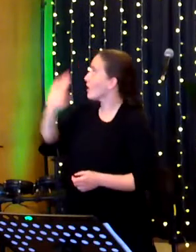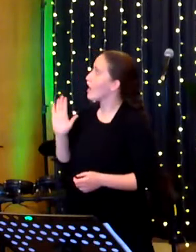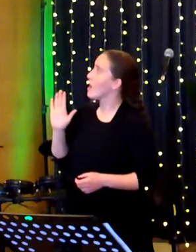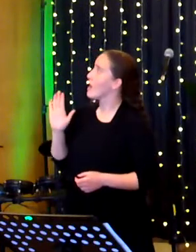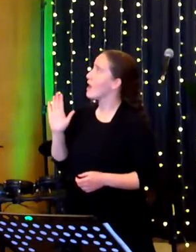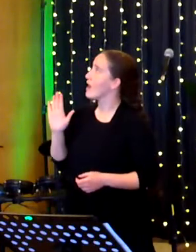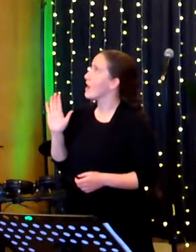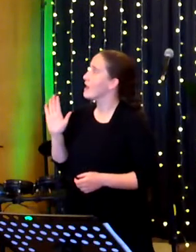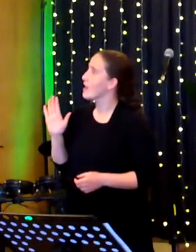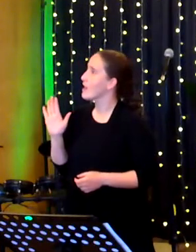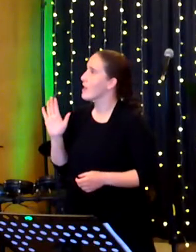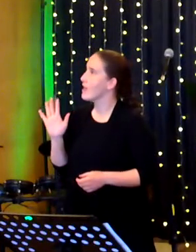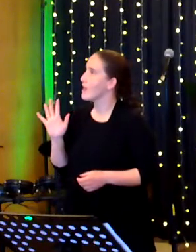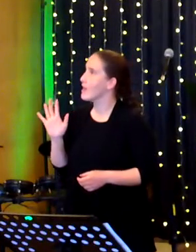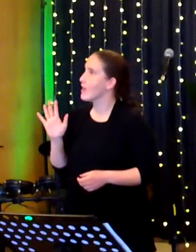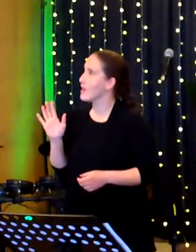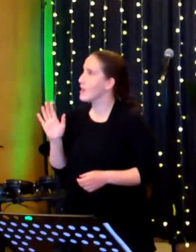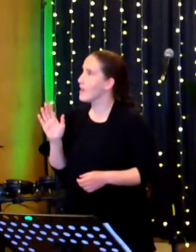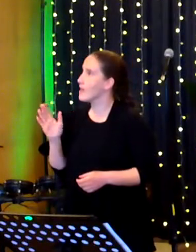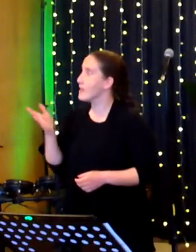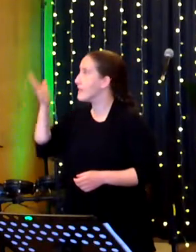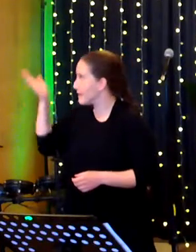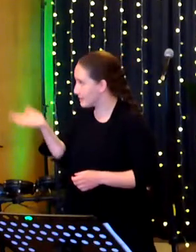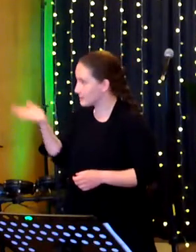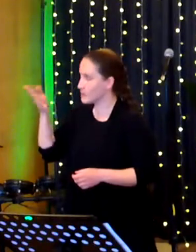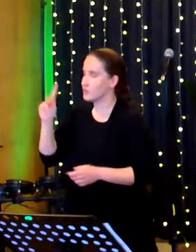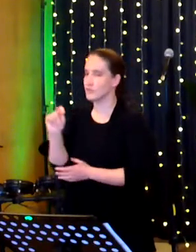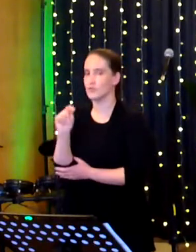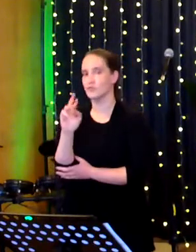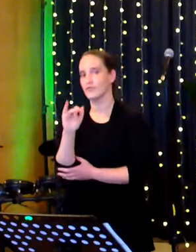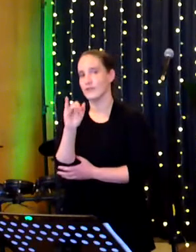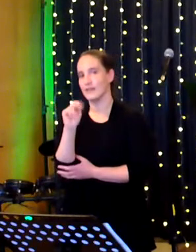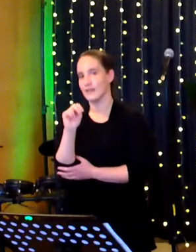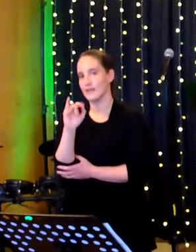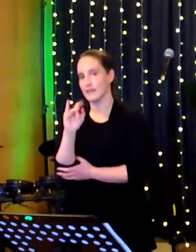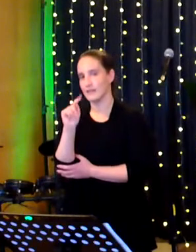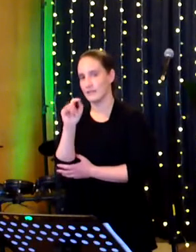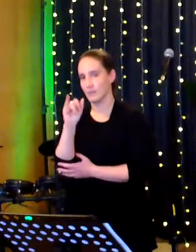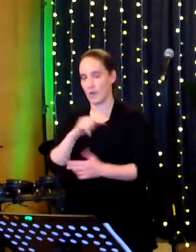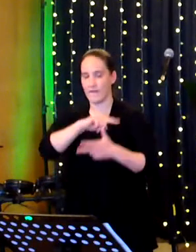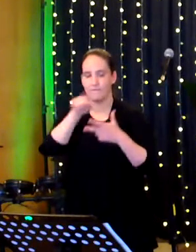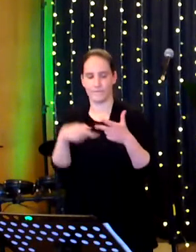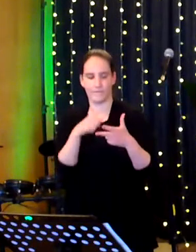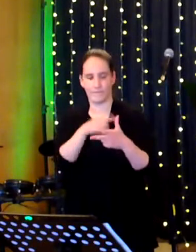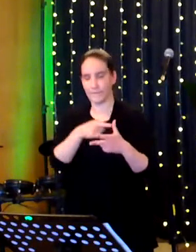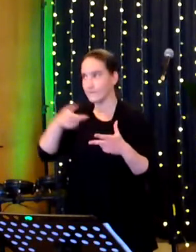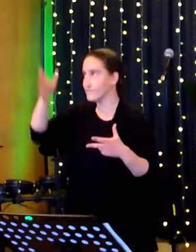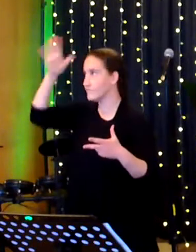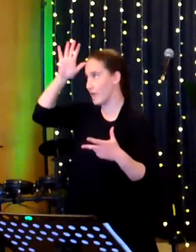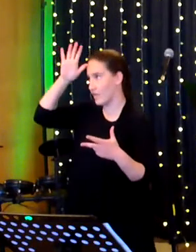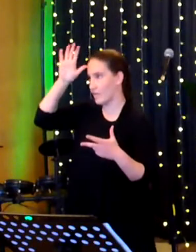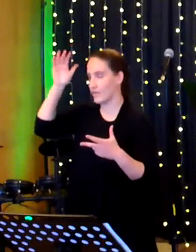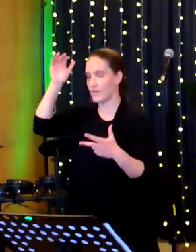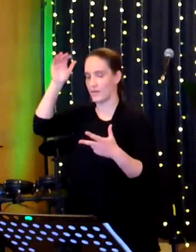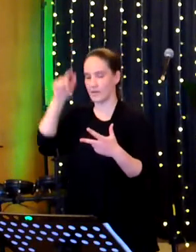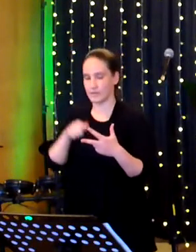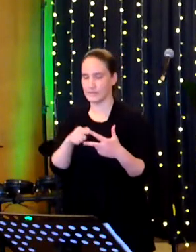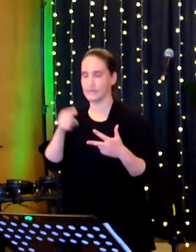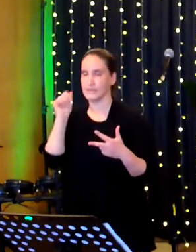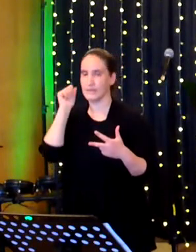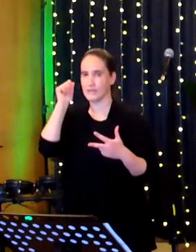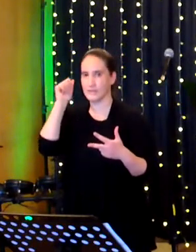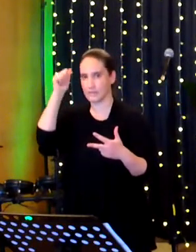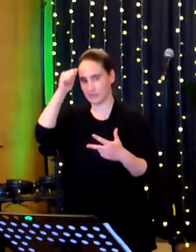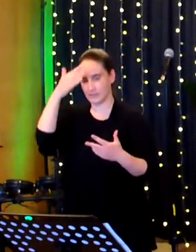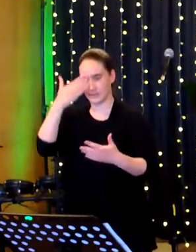really heavy concepts here. So stick with me. But the Trinity is the Father, the Son, and the Holy